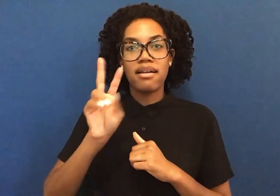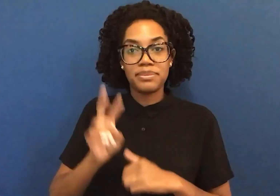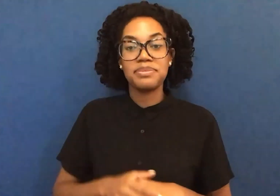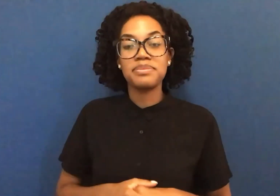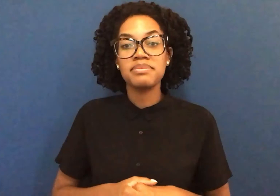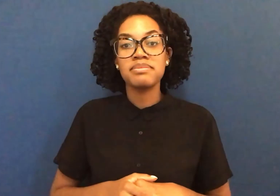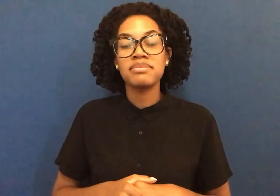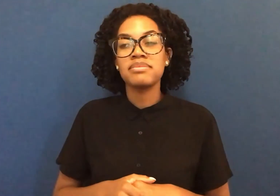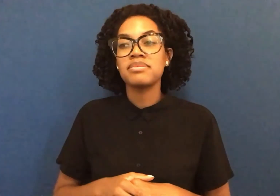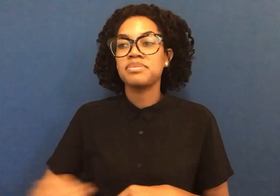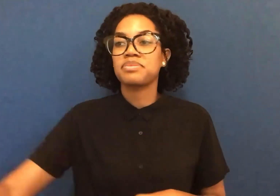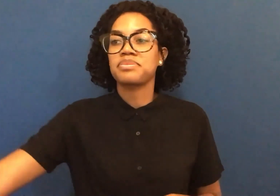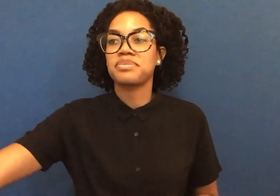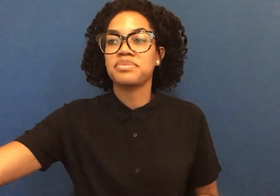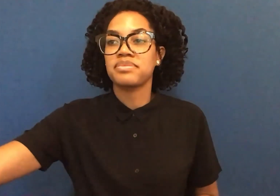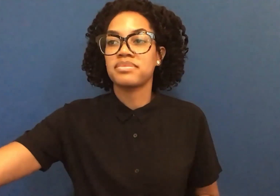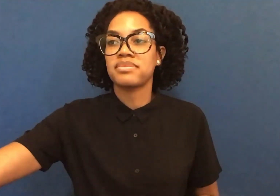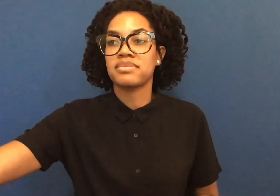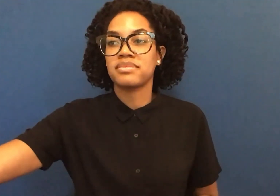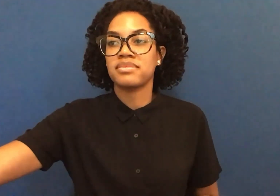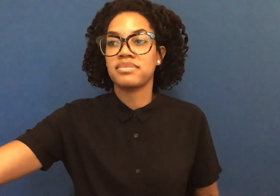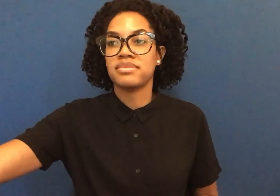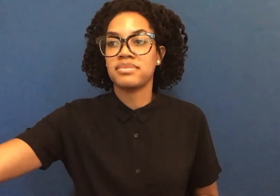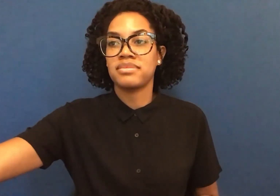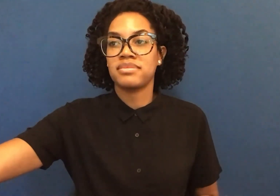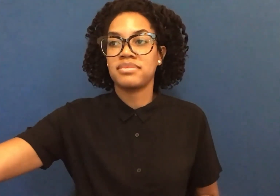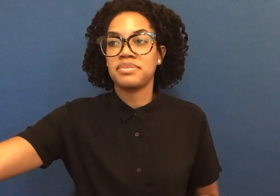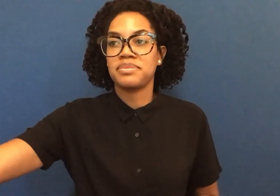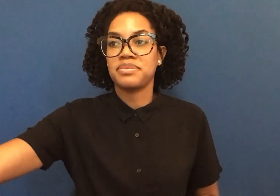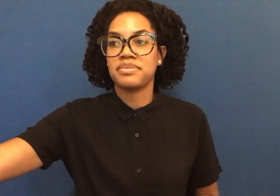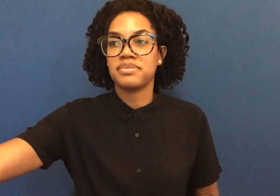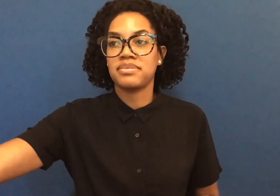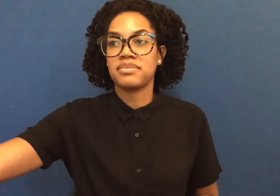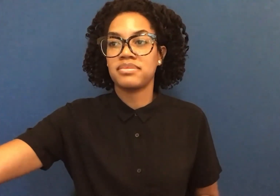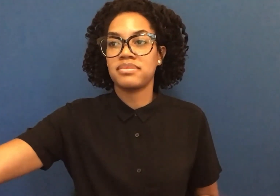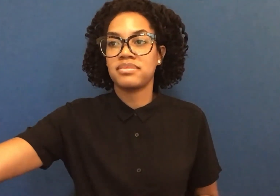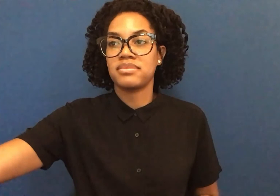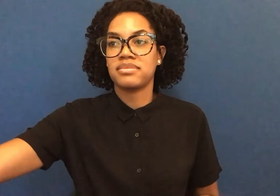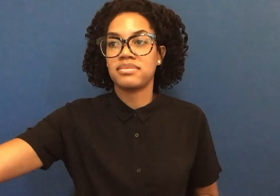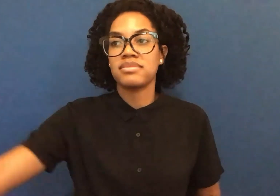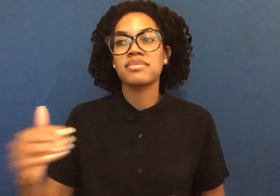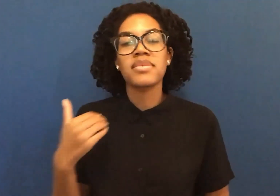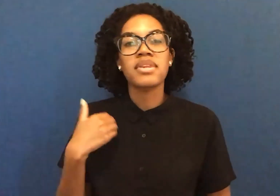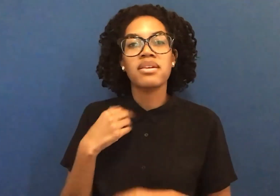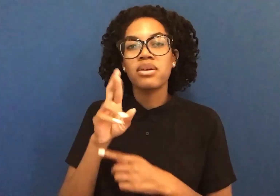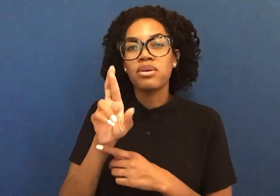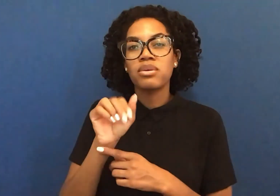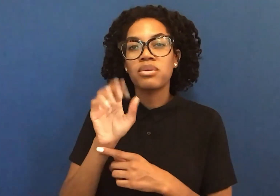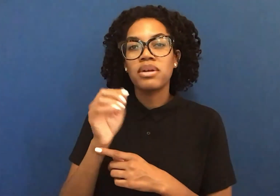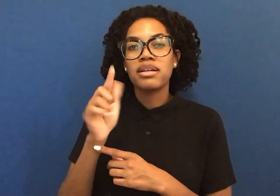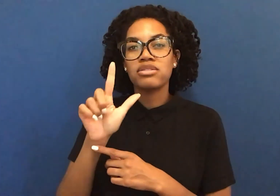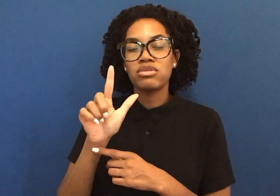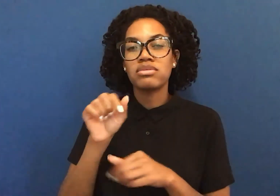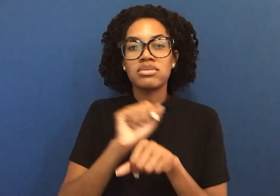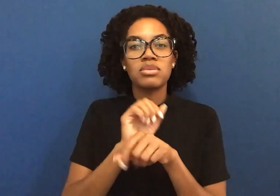Rachel Deitch, Policy Director at the National Coalition of STD Directors, Bashar Jenkins,